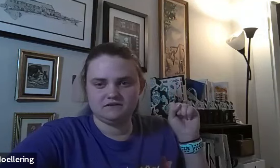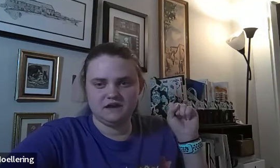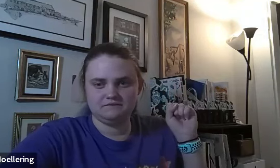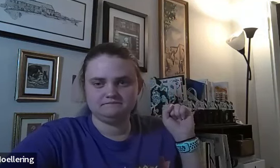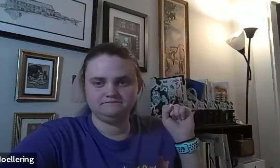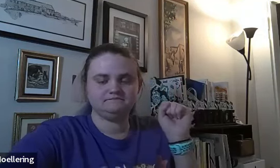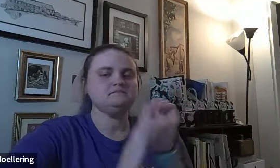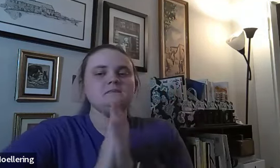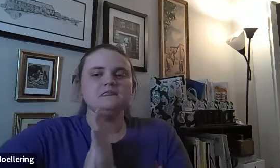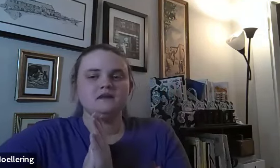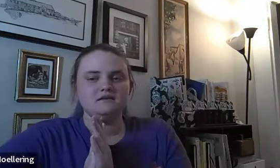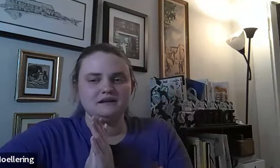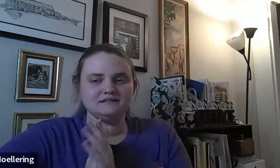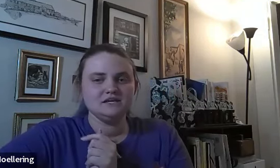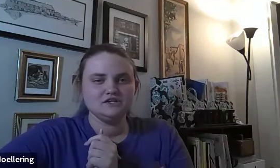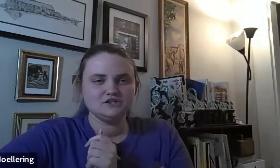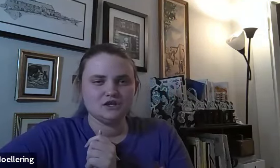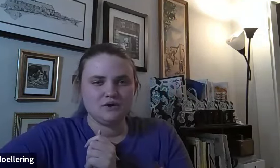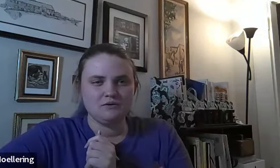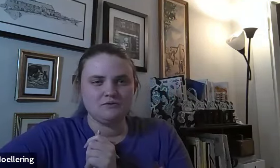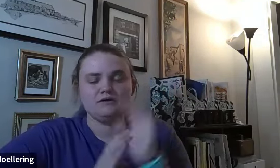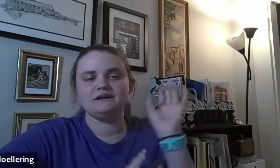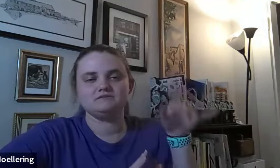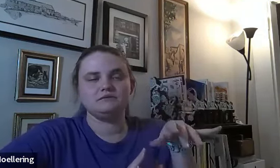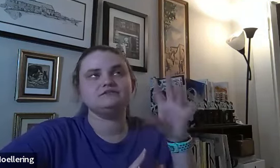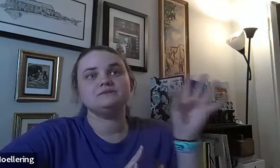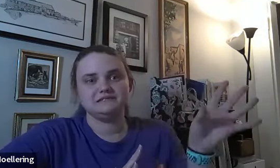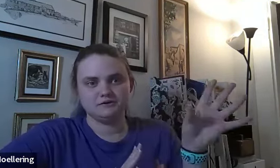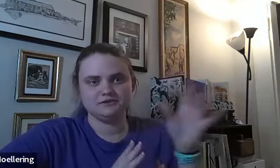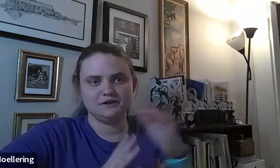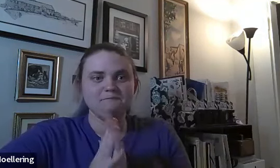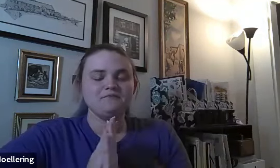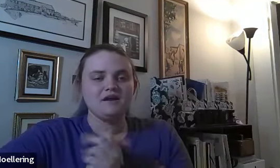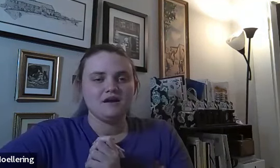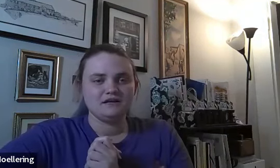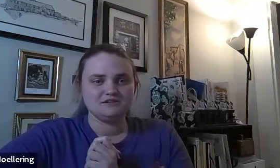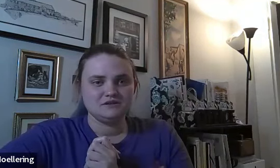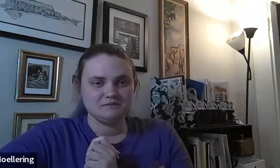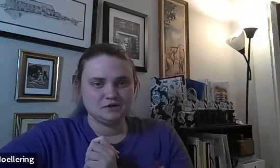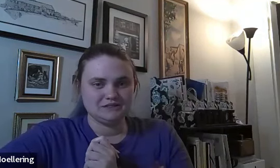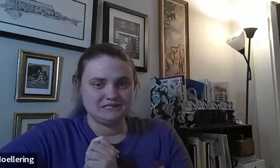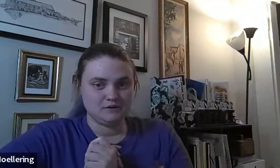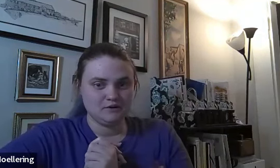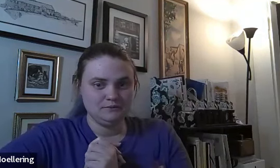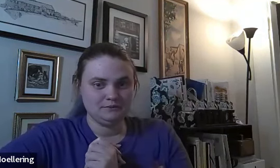on that. All right. So, or I guess we'll start with 0. Sorry. All right. So number 0.